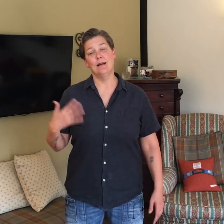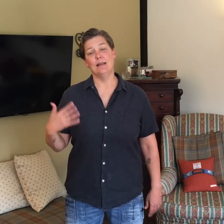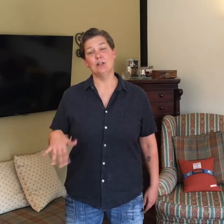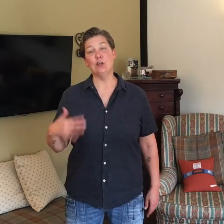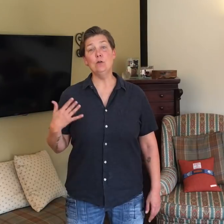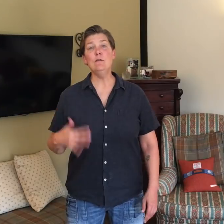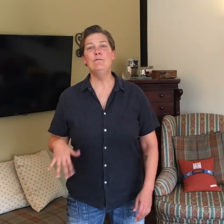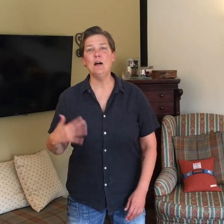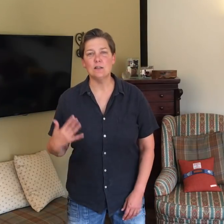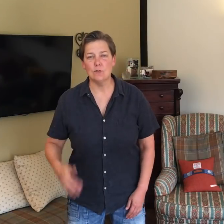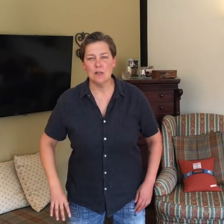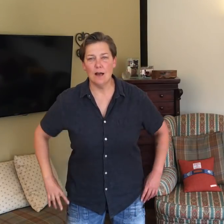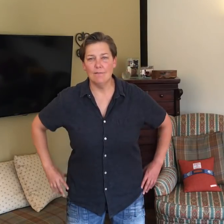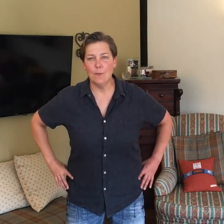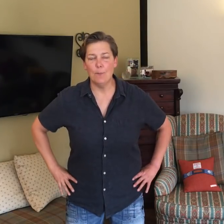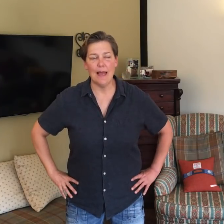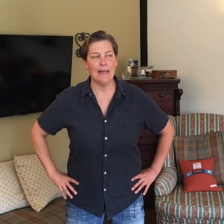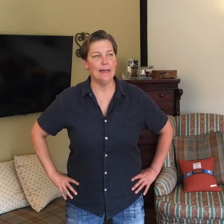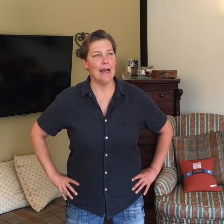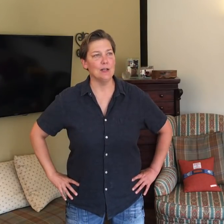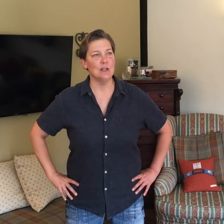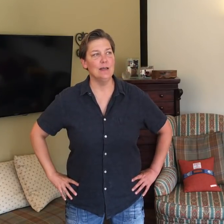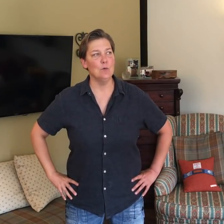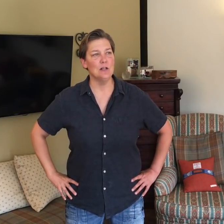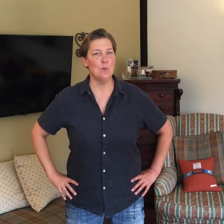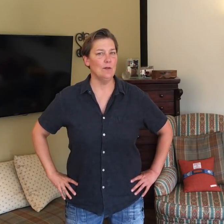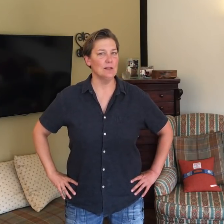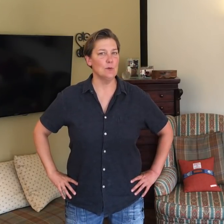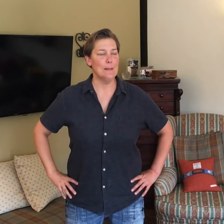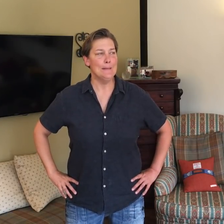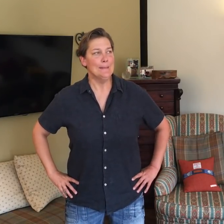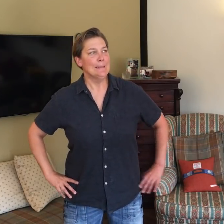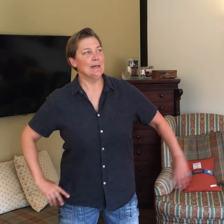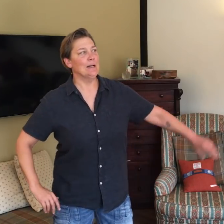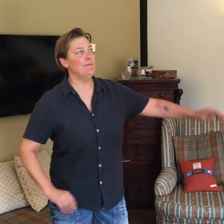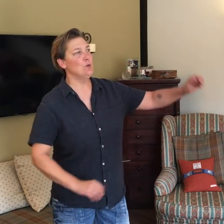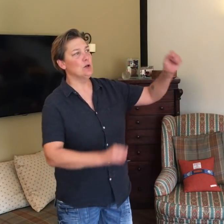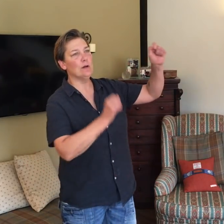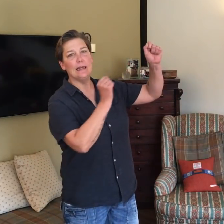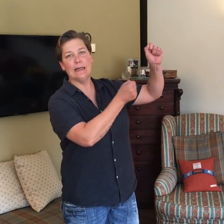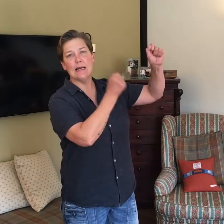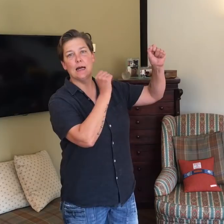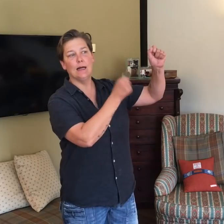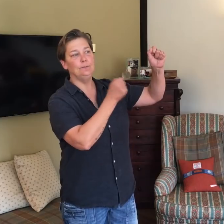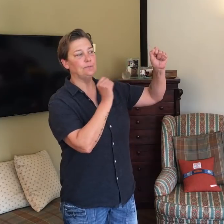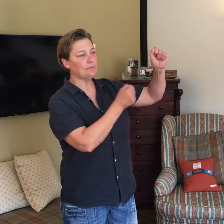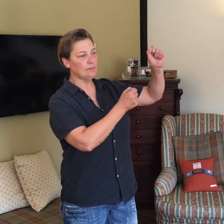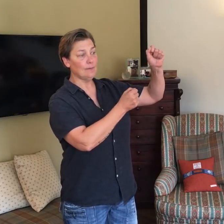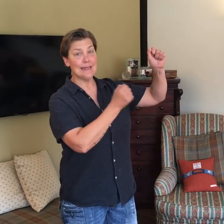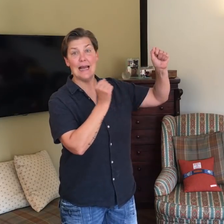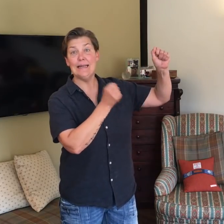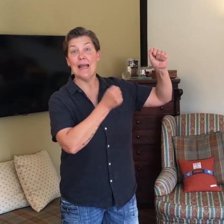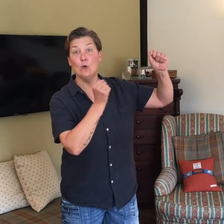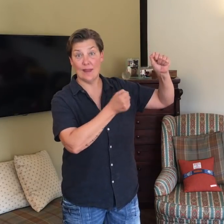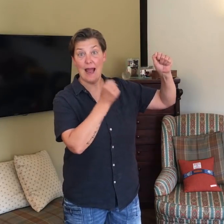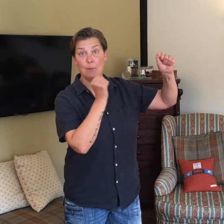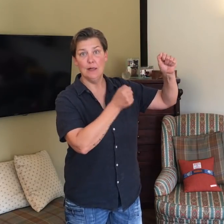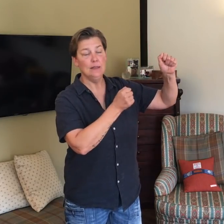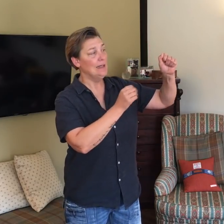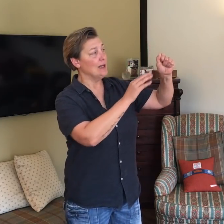it's the universal sign for pain, actually. It works well, this one. If you were knocking in a nail with a hammer and you